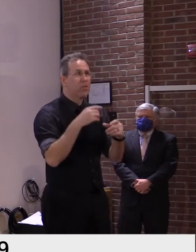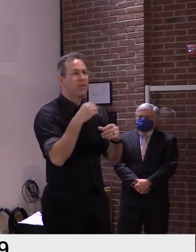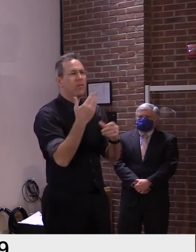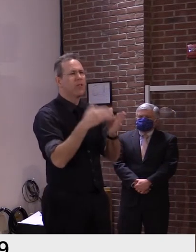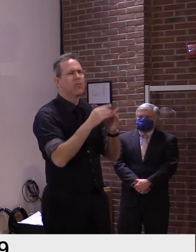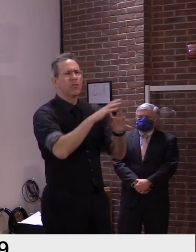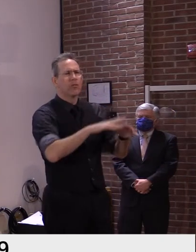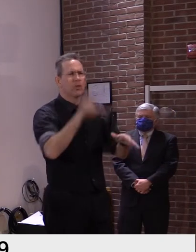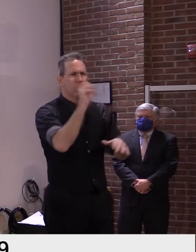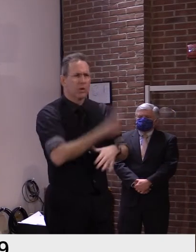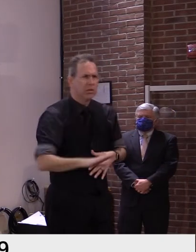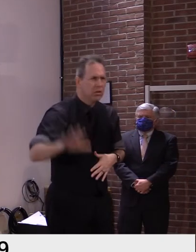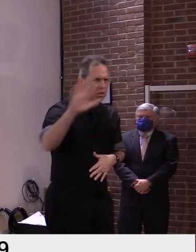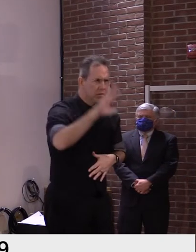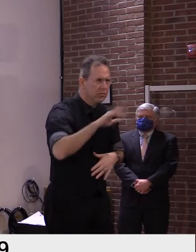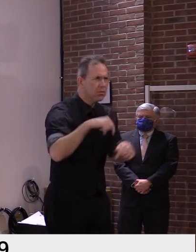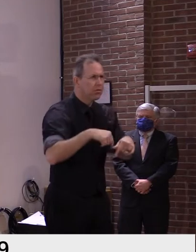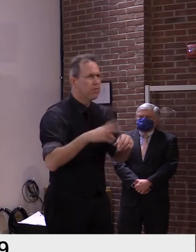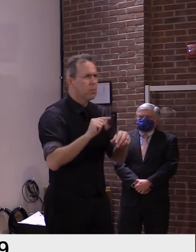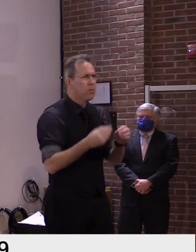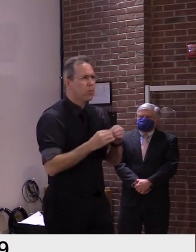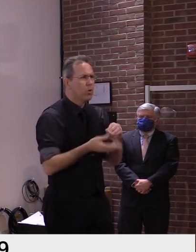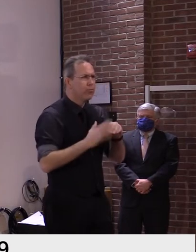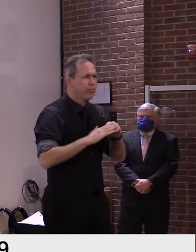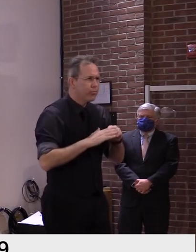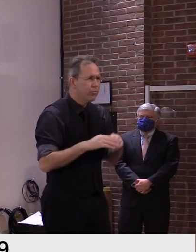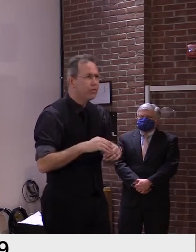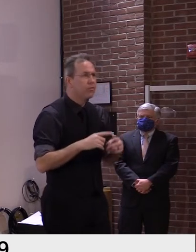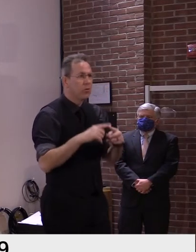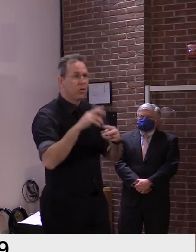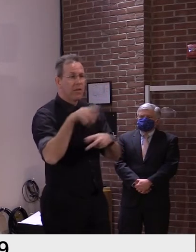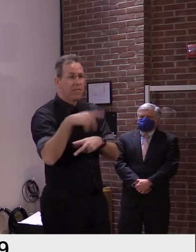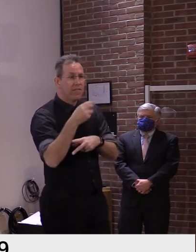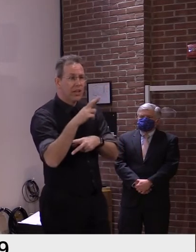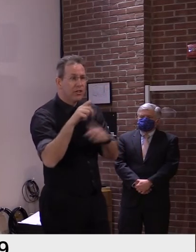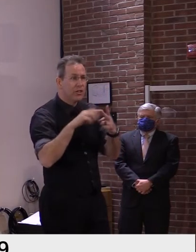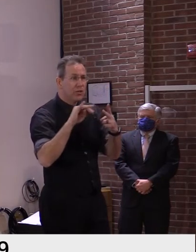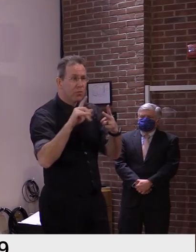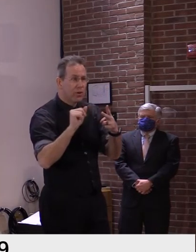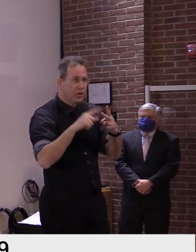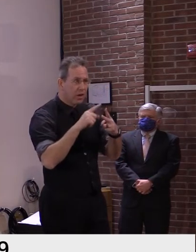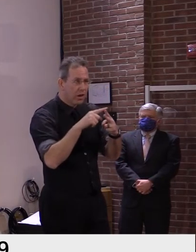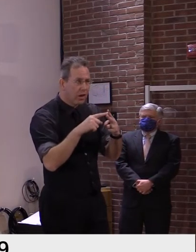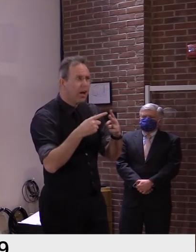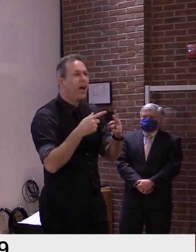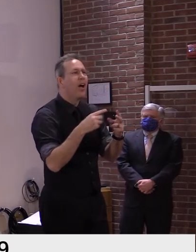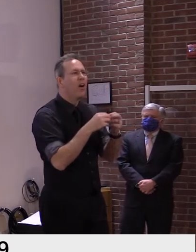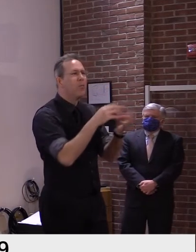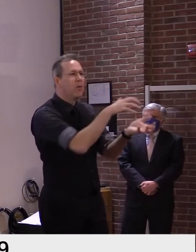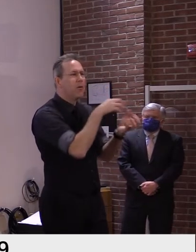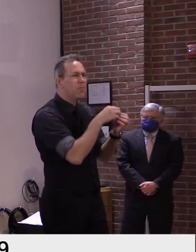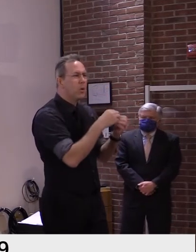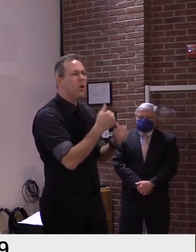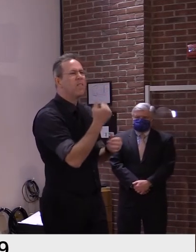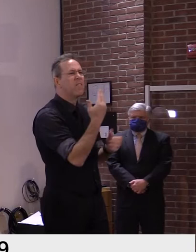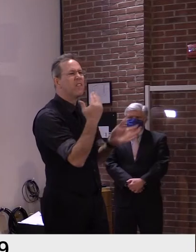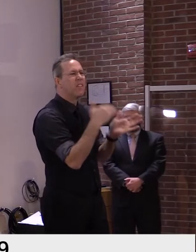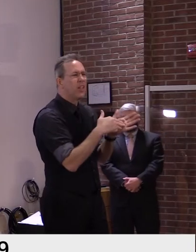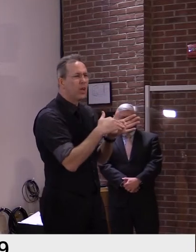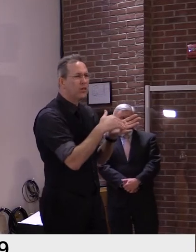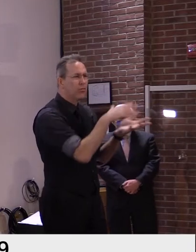just these two vaccines, Vermont will receive at least 15,000 for the next 3 weeks. That's the